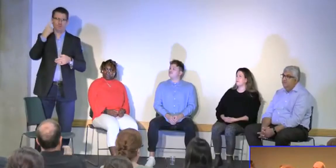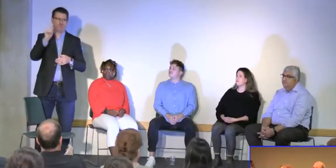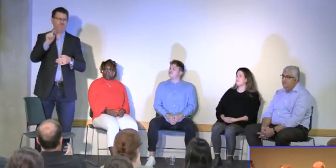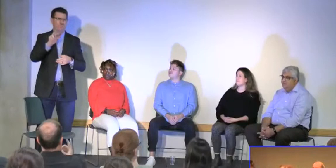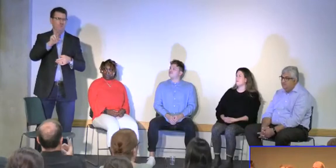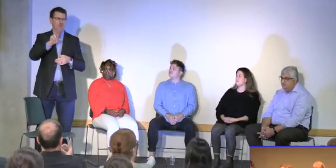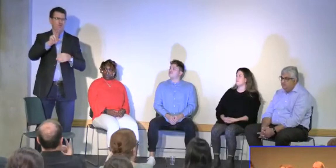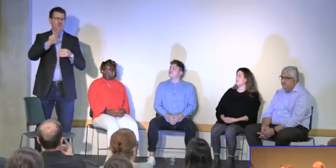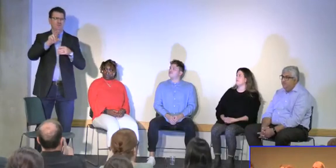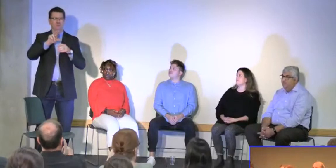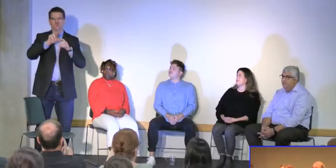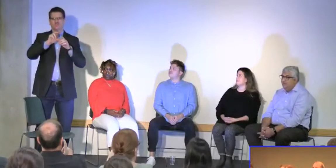YouTube video.